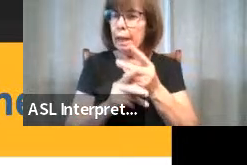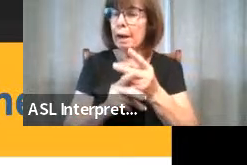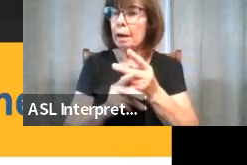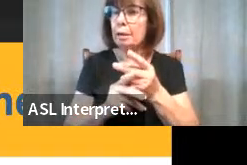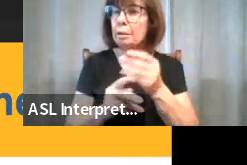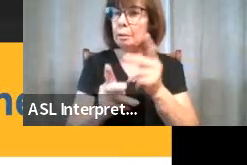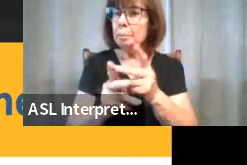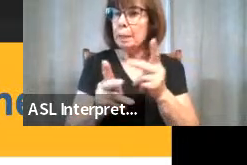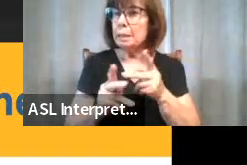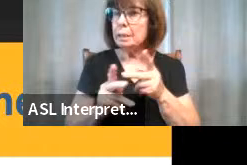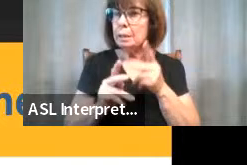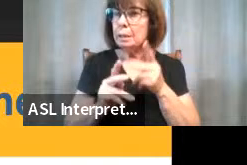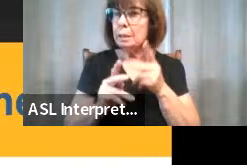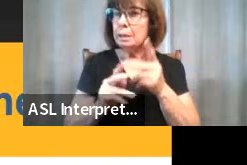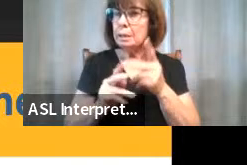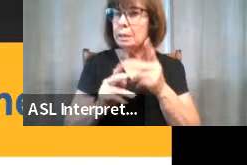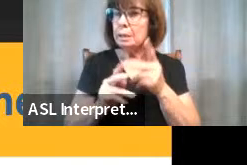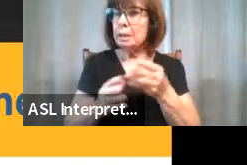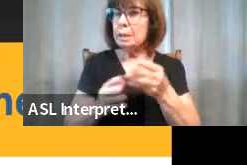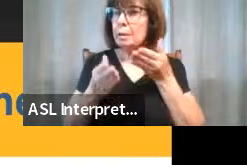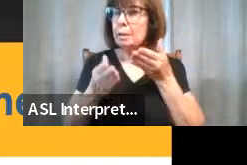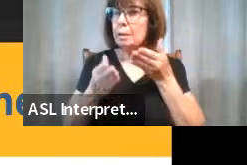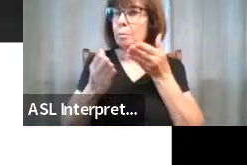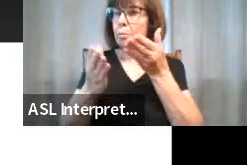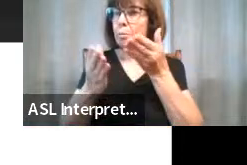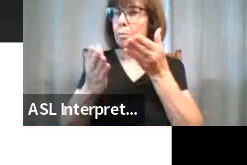Next slide, please.